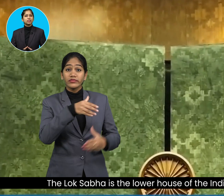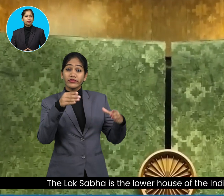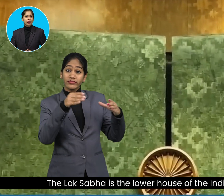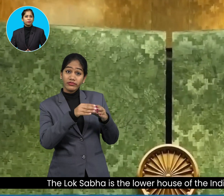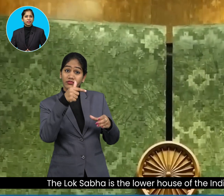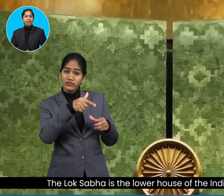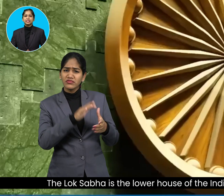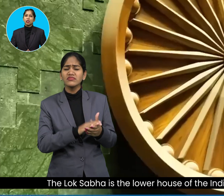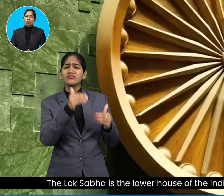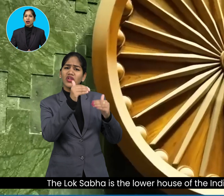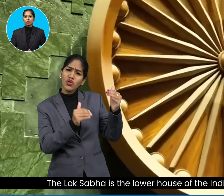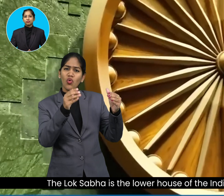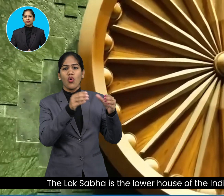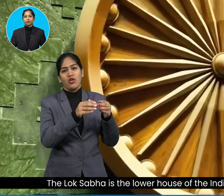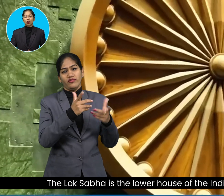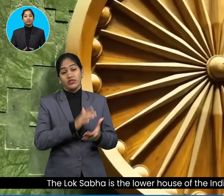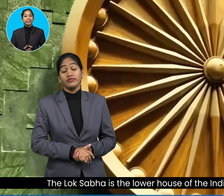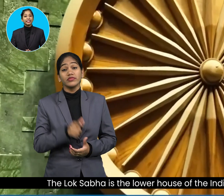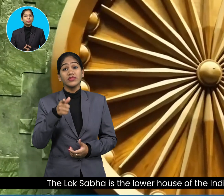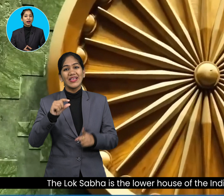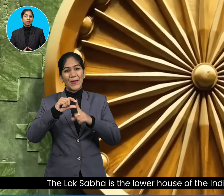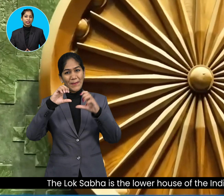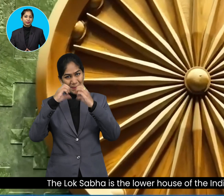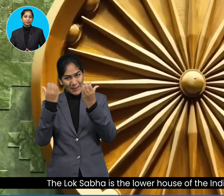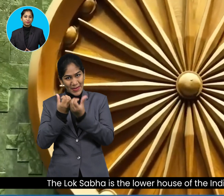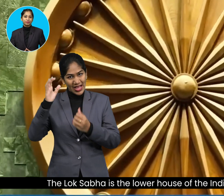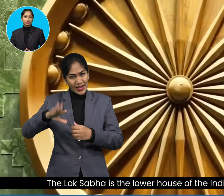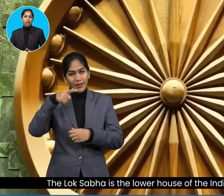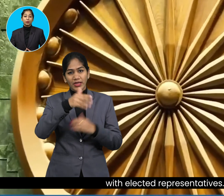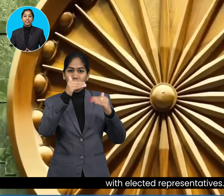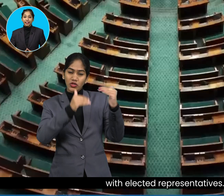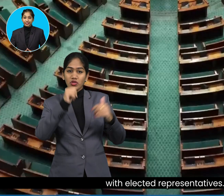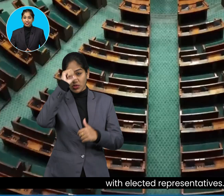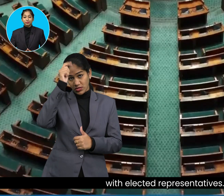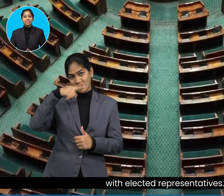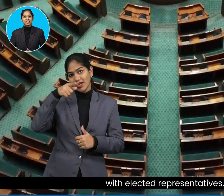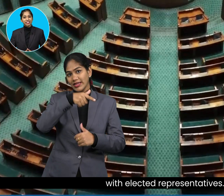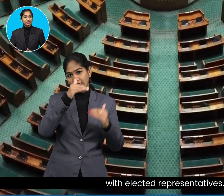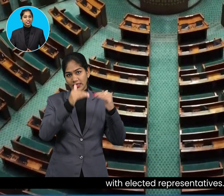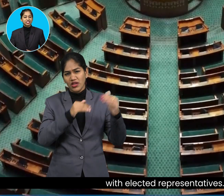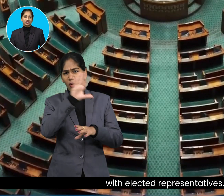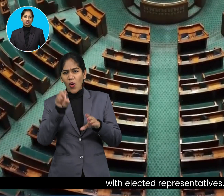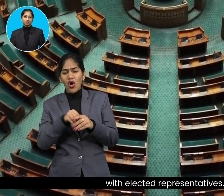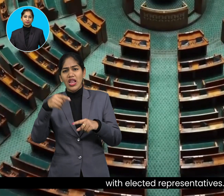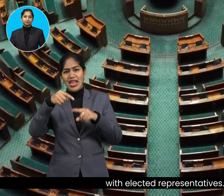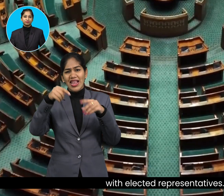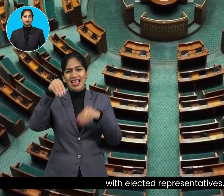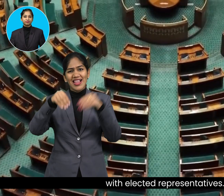The Lok Sabha is a lower house of the Indian Parliament with elected representatives.